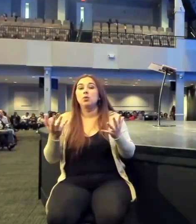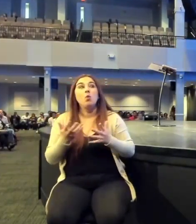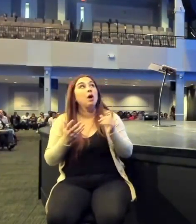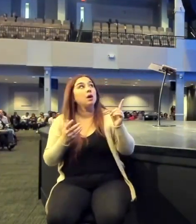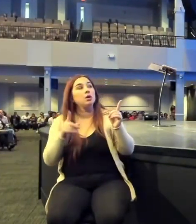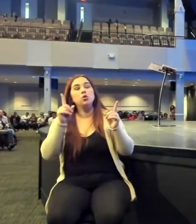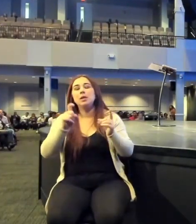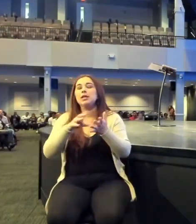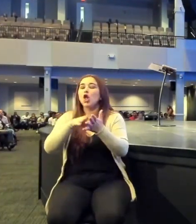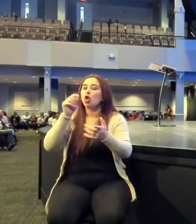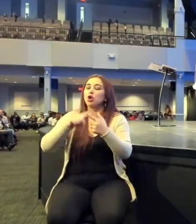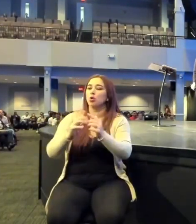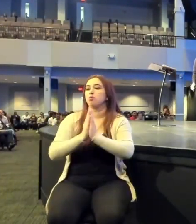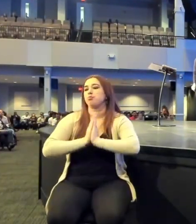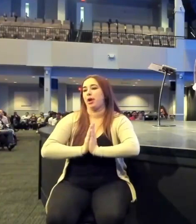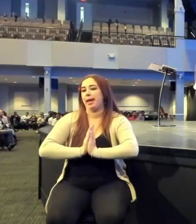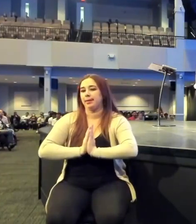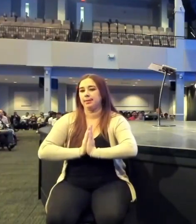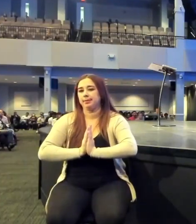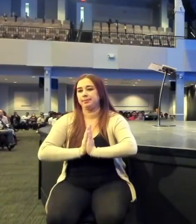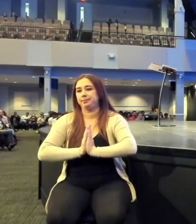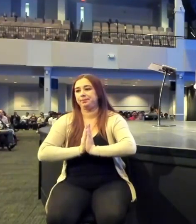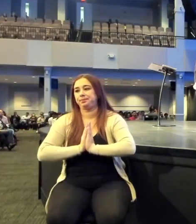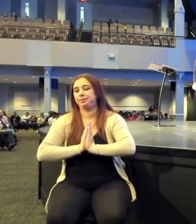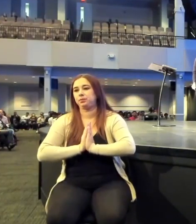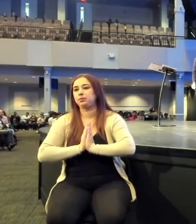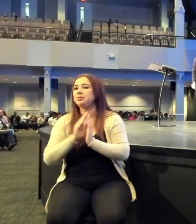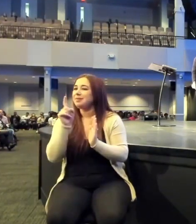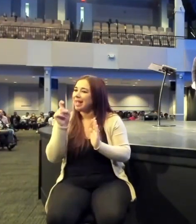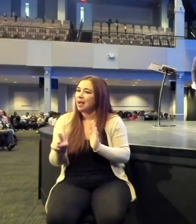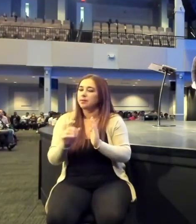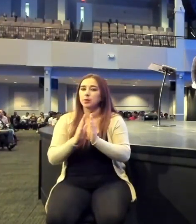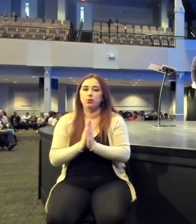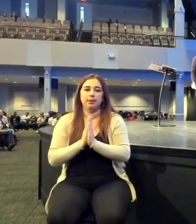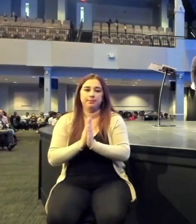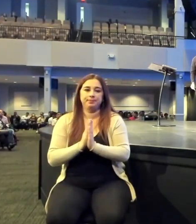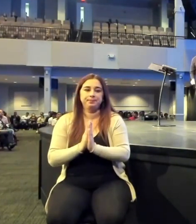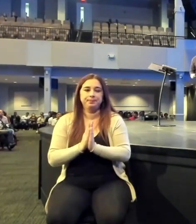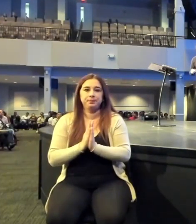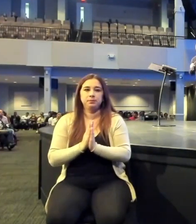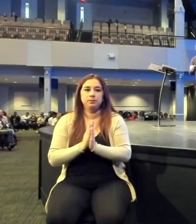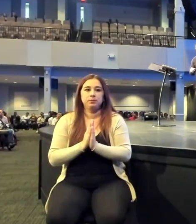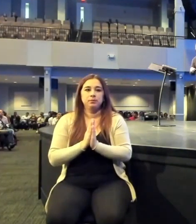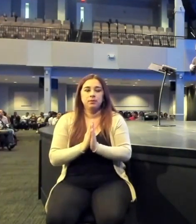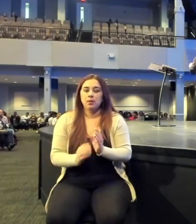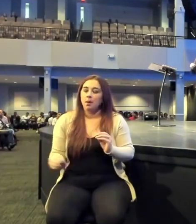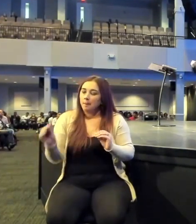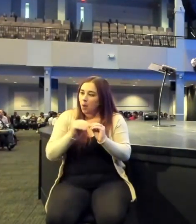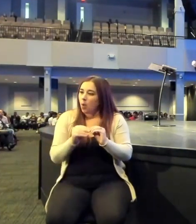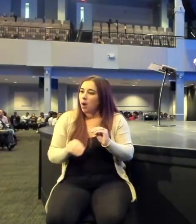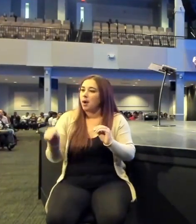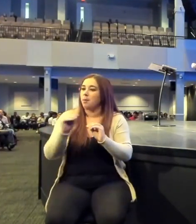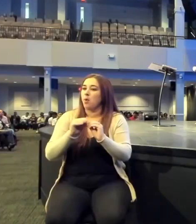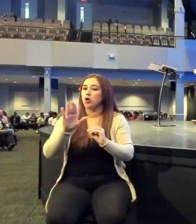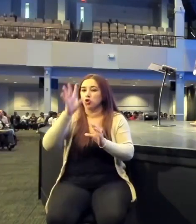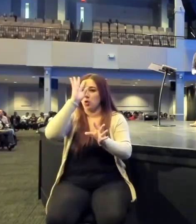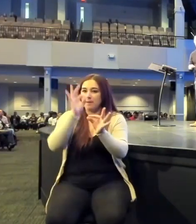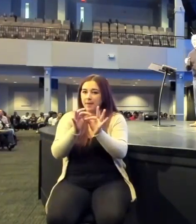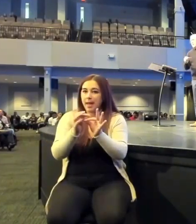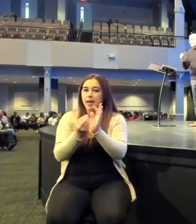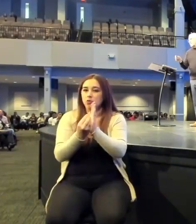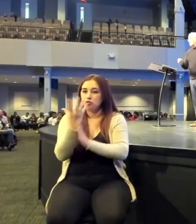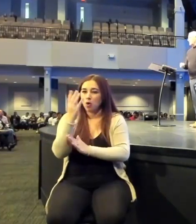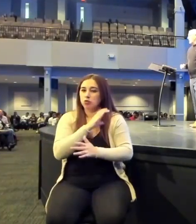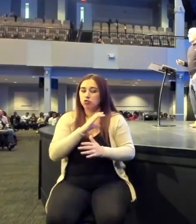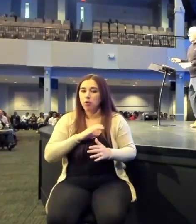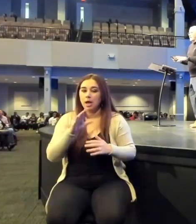got to learn to pray, okay? You've got to pray, okay? More and more as you grow in your faith in Christ, as